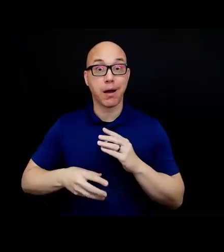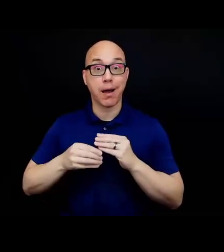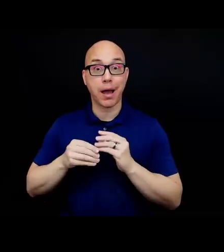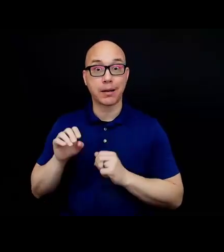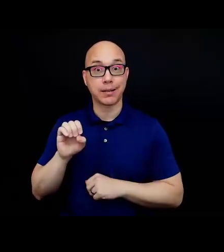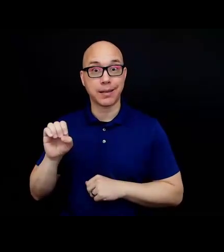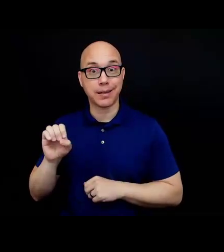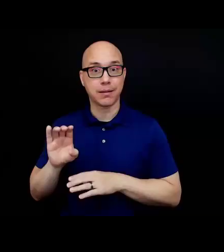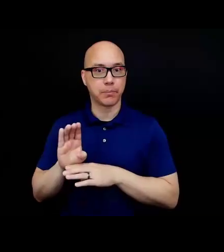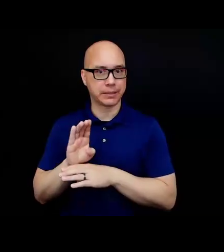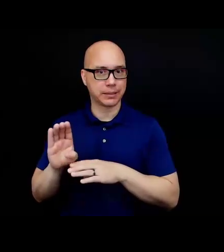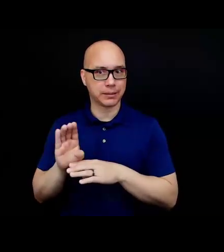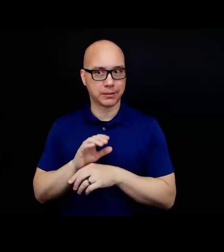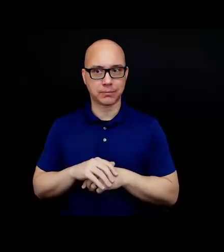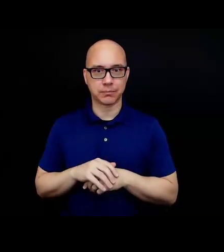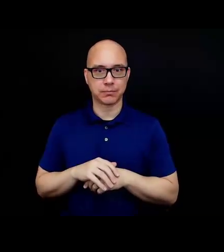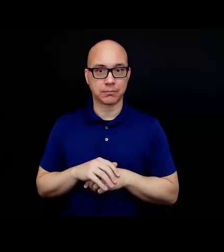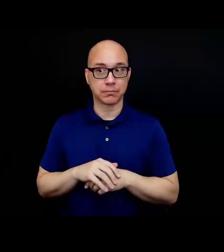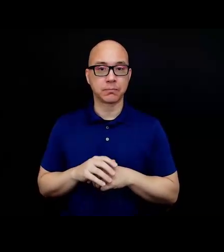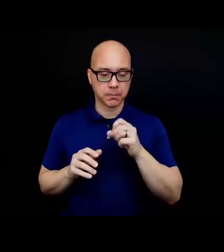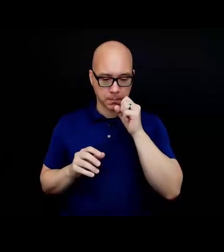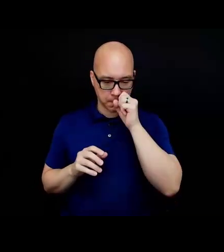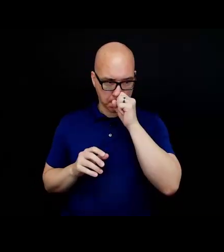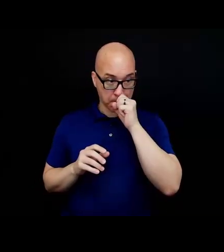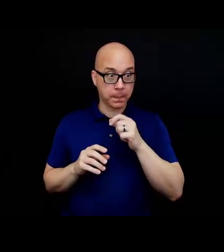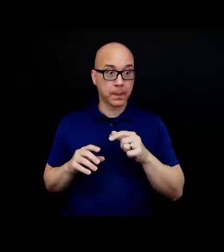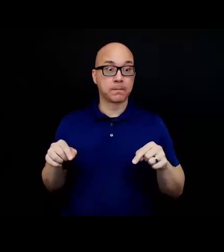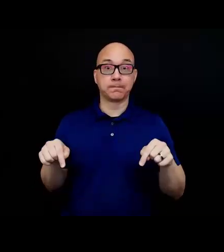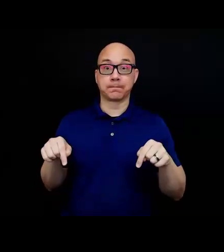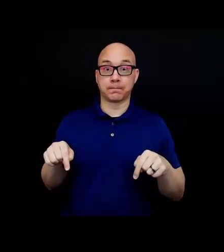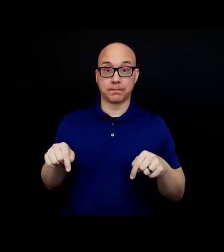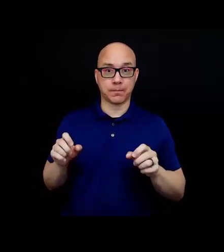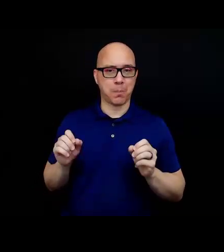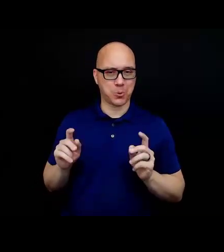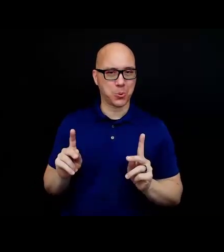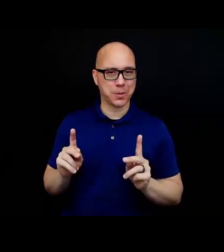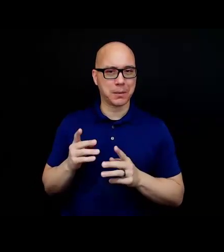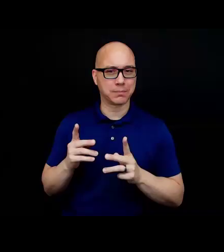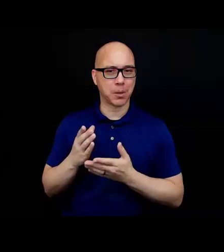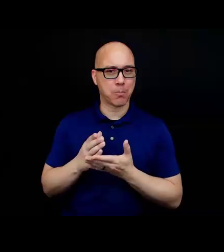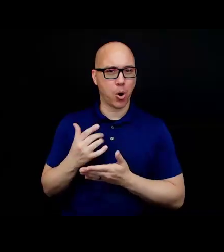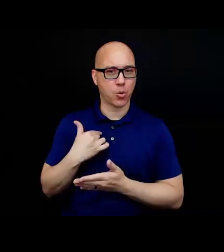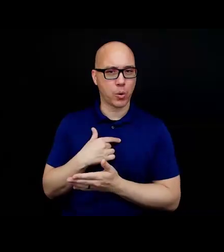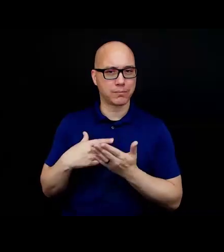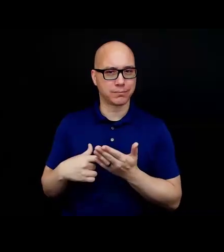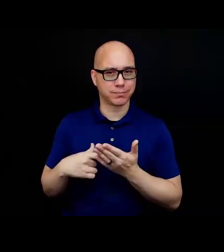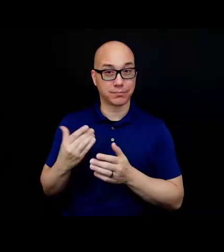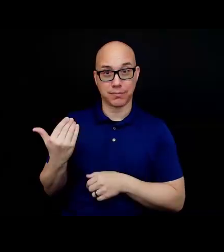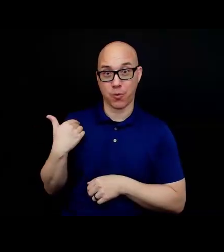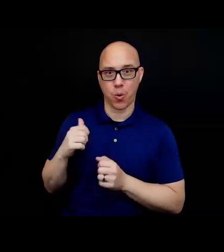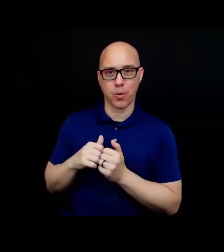discounts, lower cost. This is that opportunities part that we talked about in the SWOT